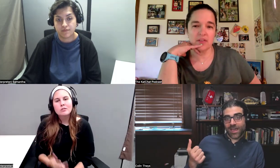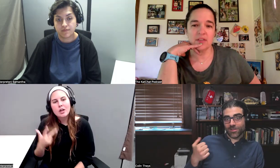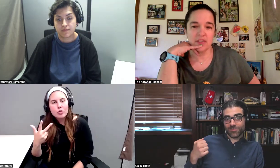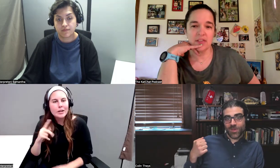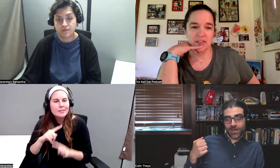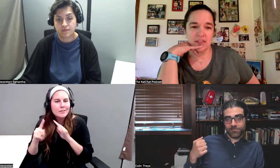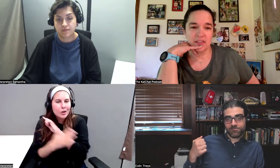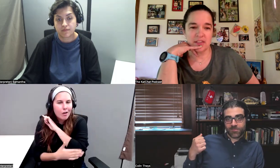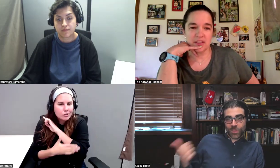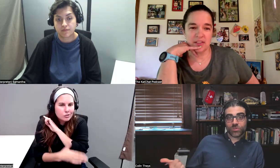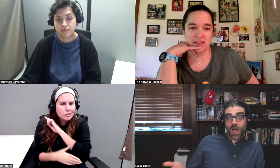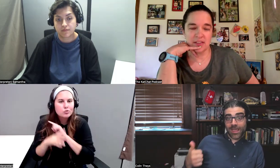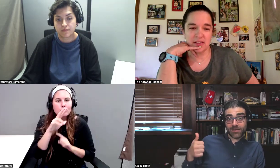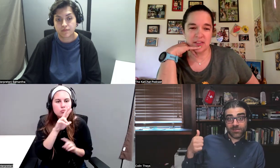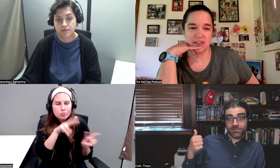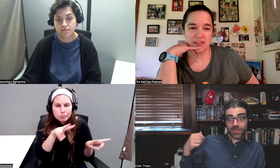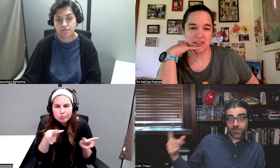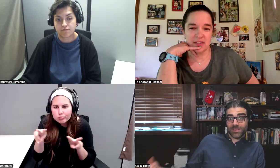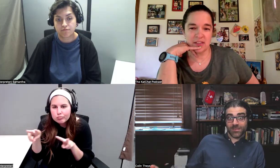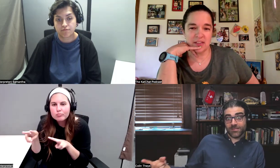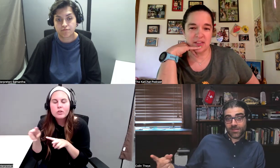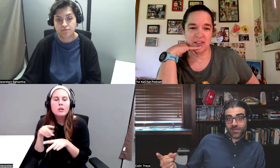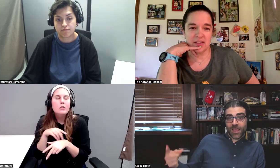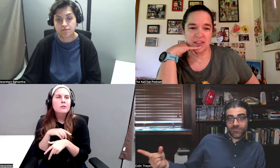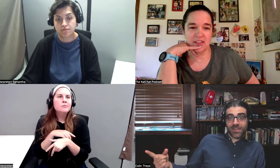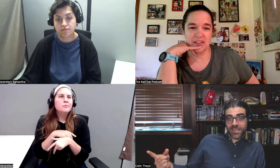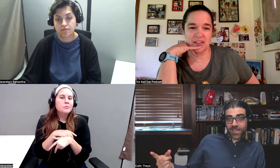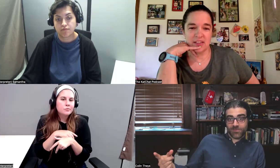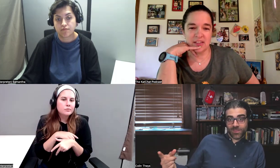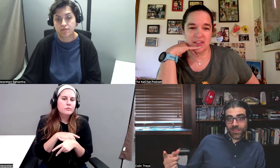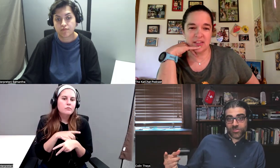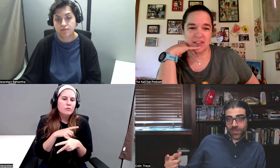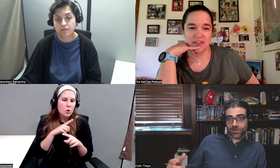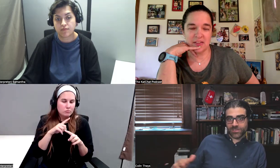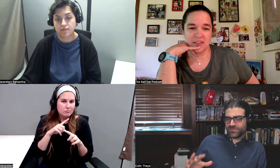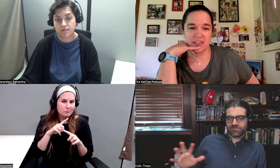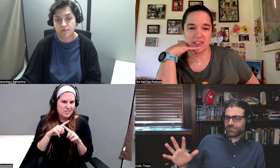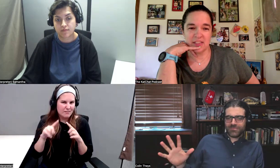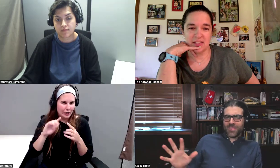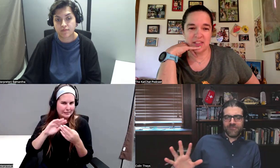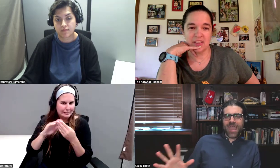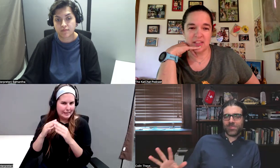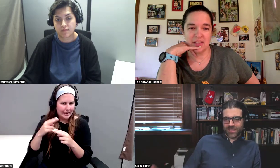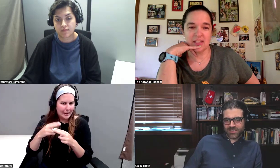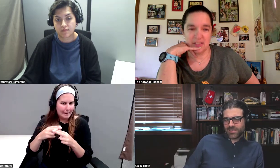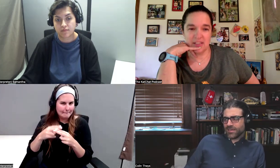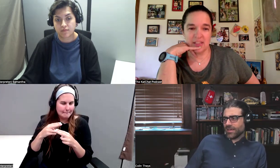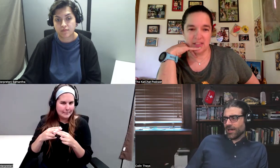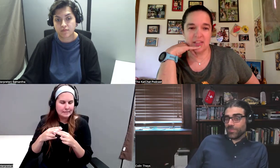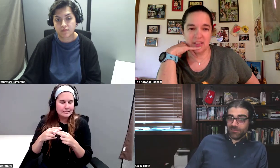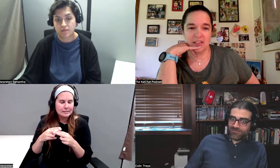We scouted Ushuaia, and then we did Calafate, the glacier there, which is